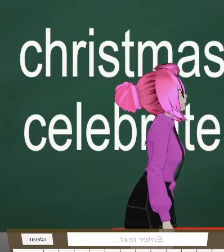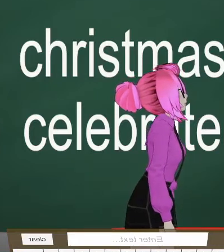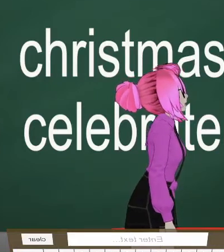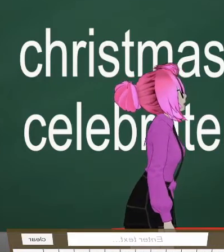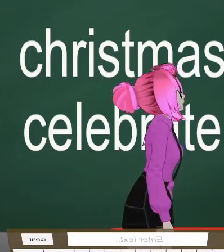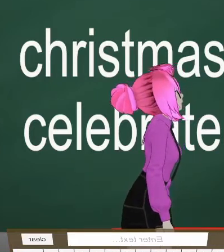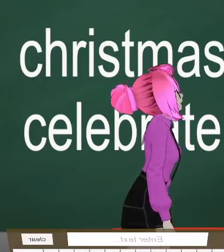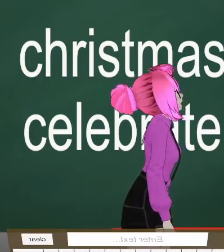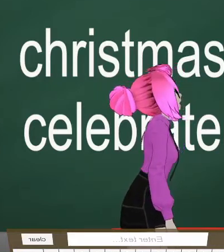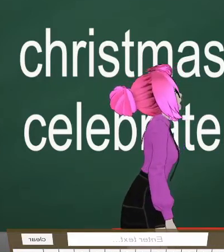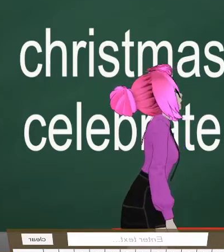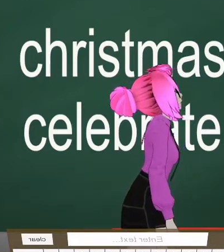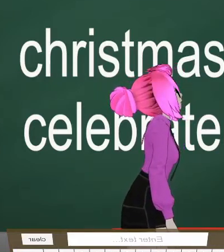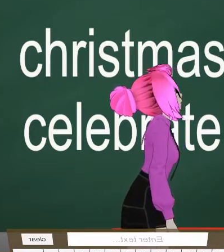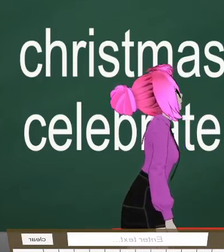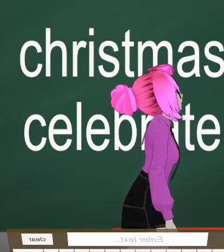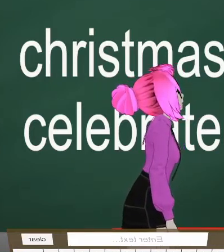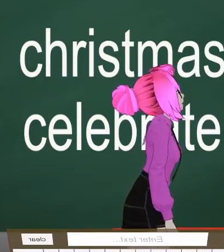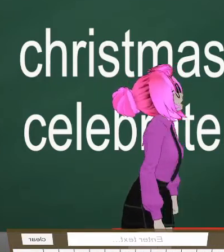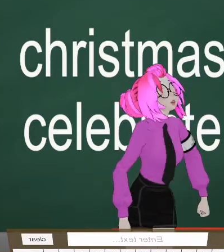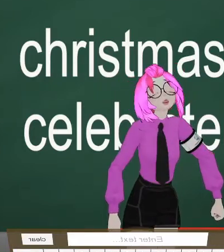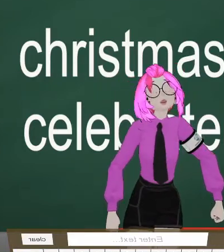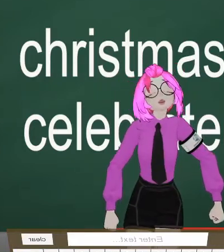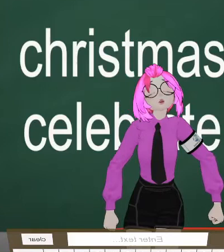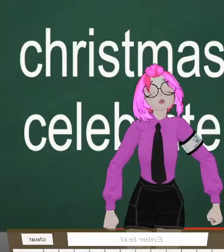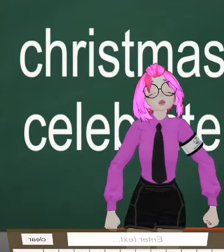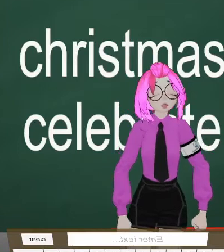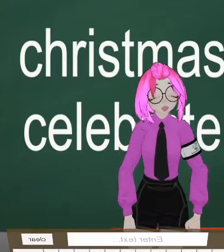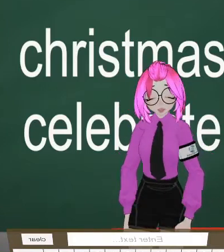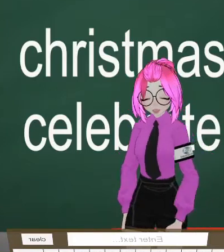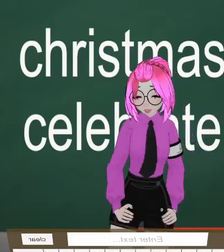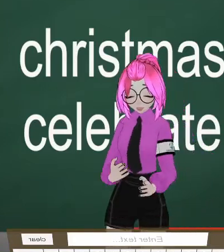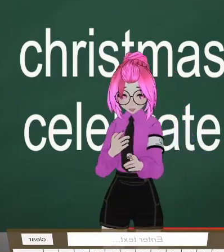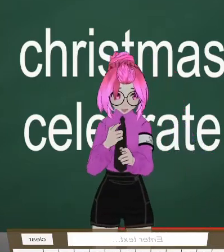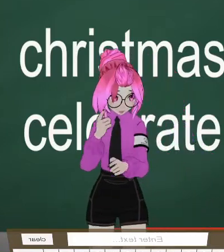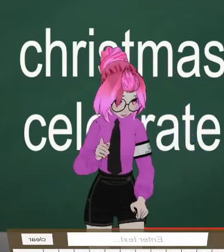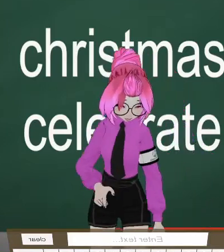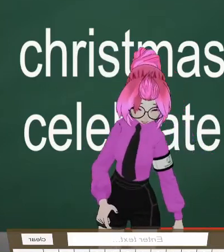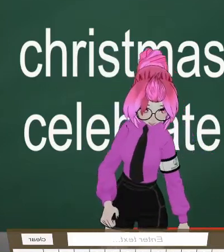oh my wi-fi it's not loading okay well you guys can just make fun of me for spelling it wrong